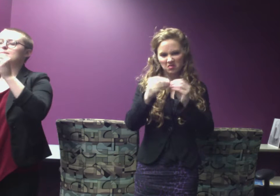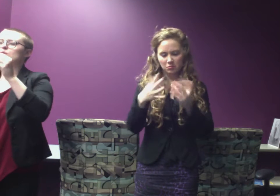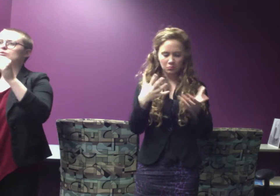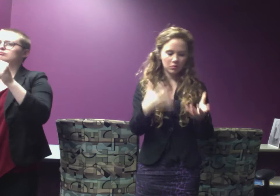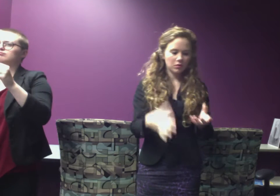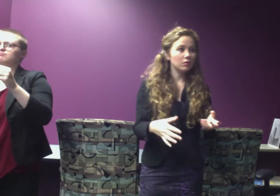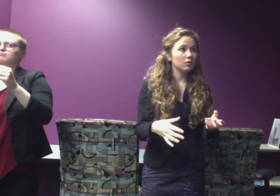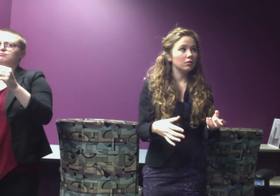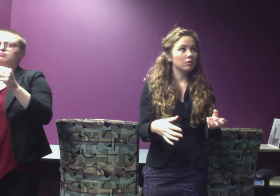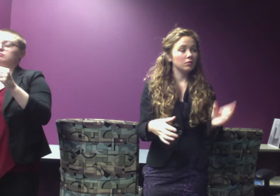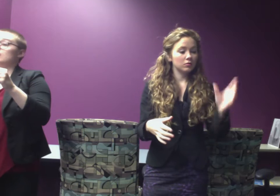of natural numbers.